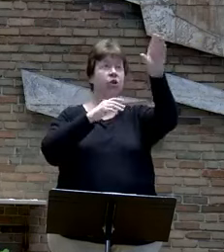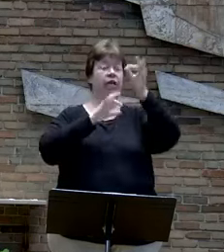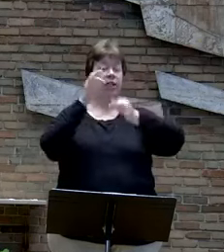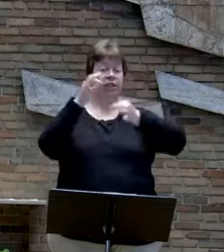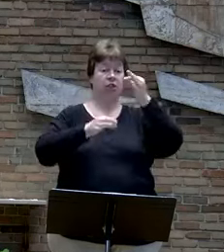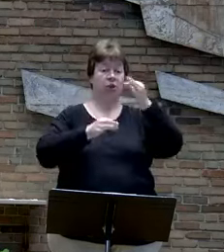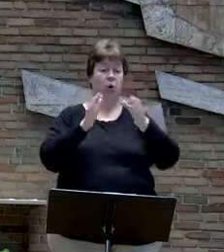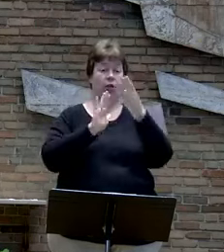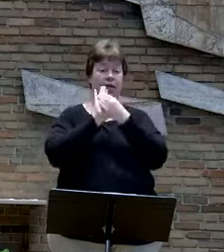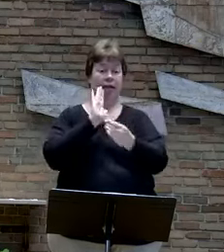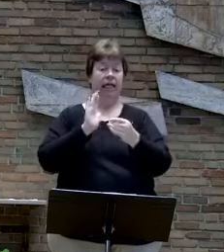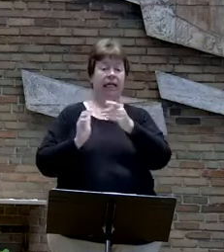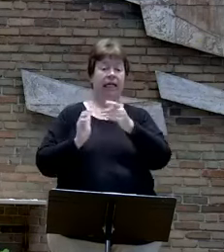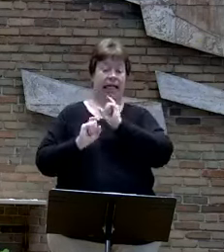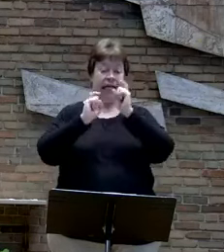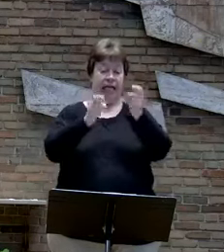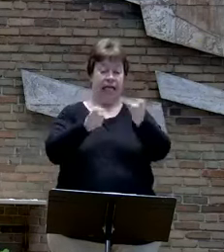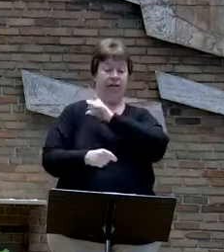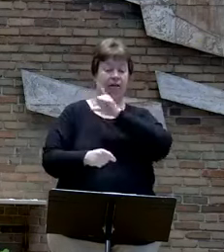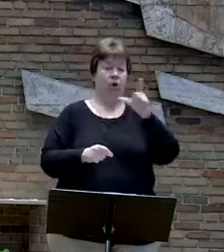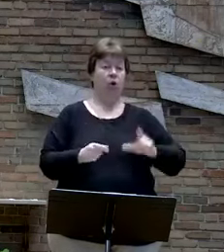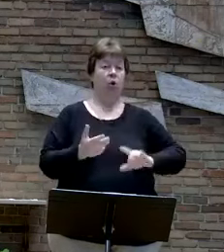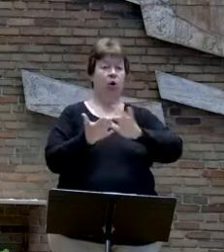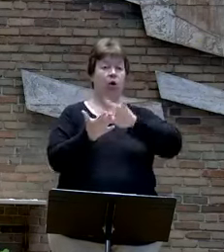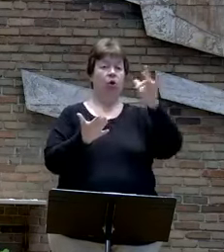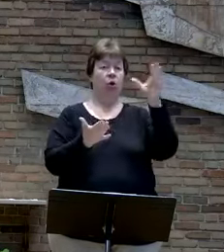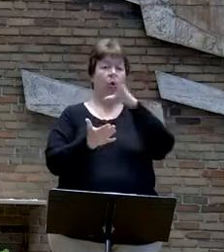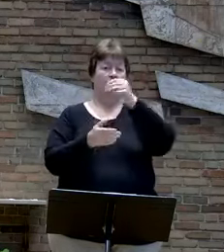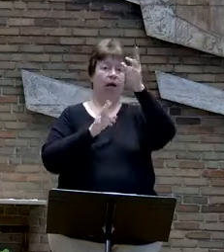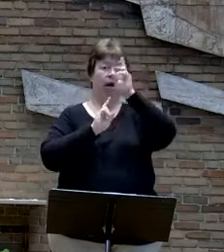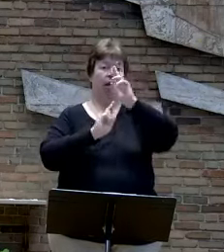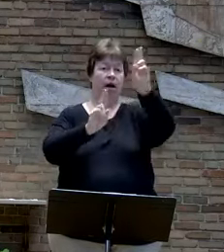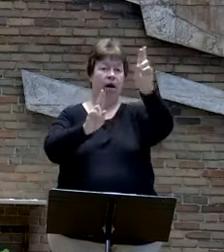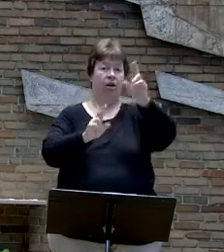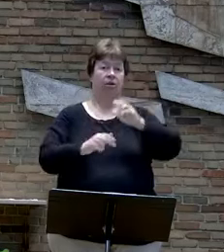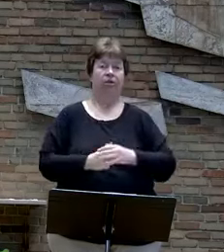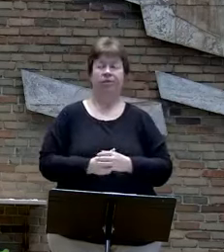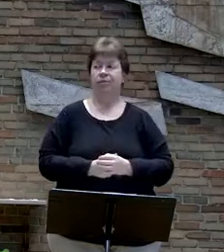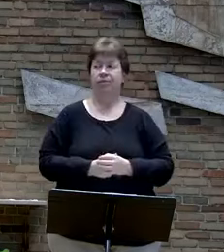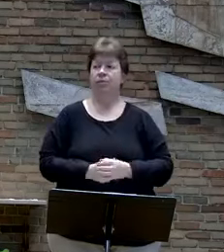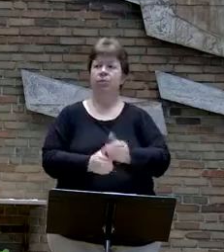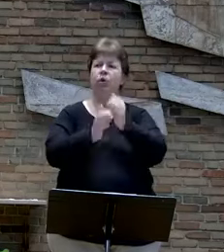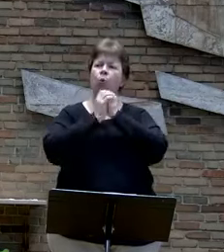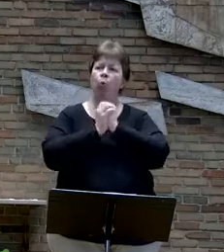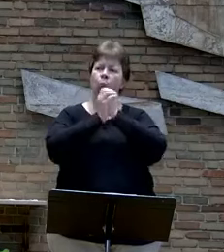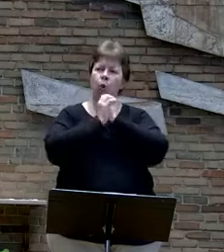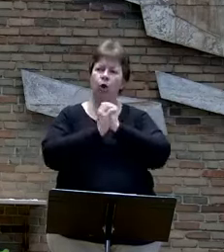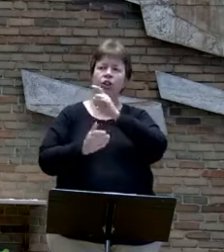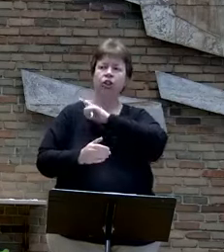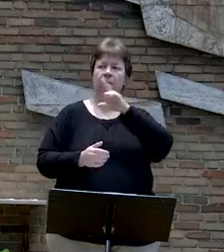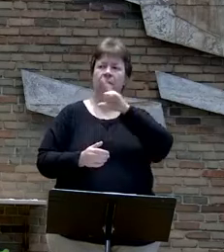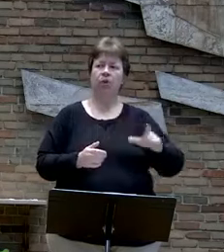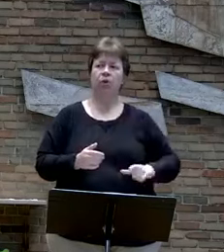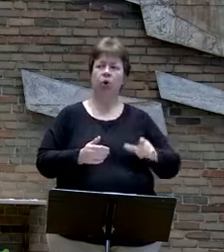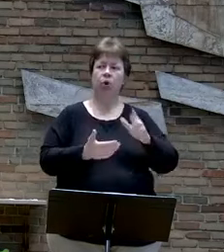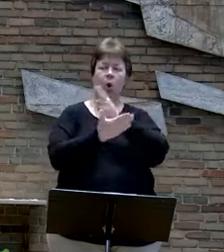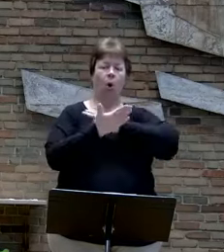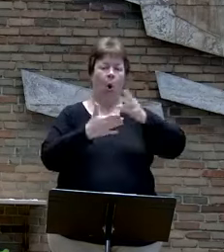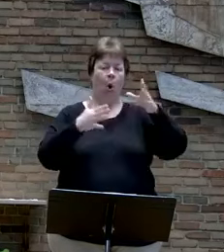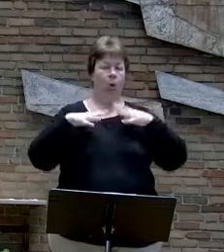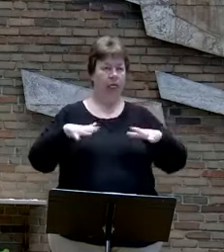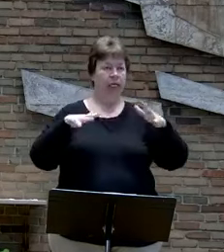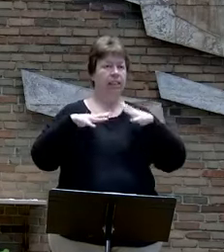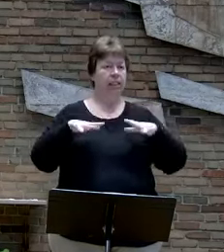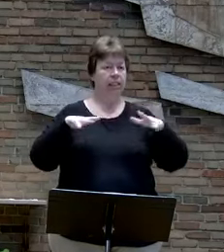courts. Give the Lord glory and honor. Worship the Lord in holy